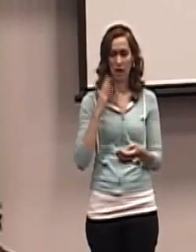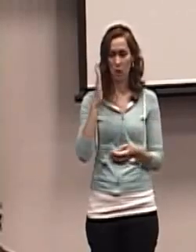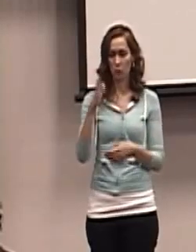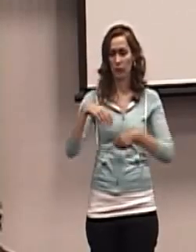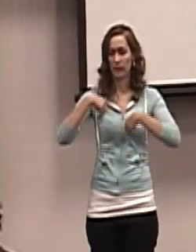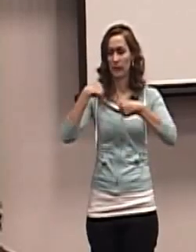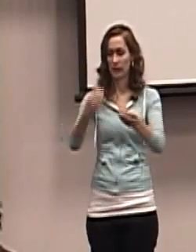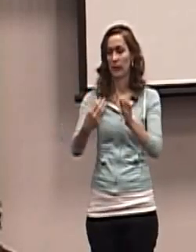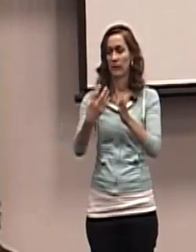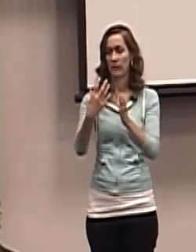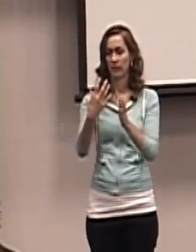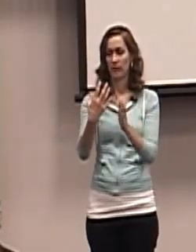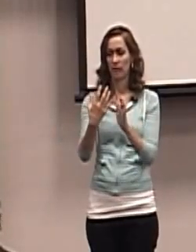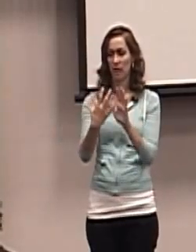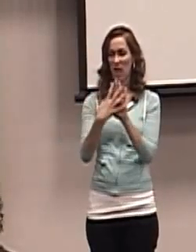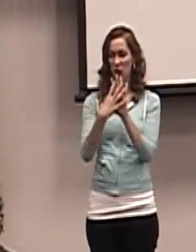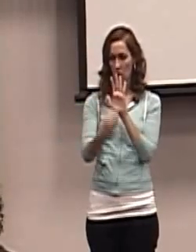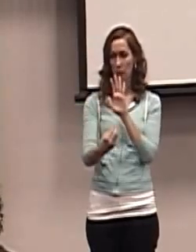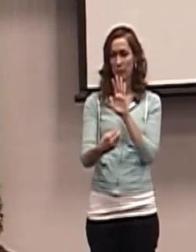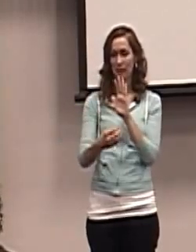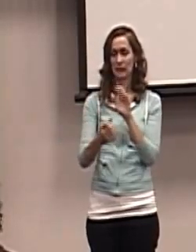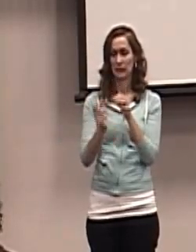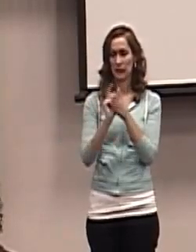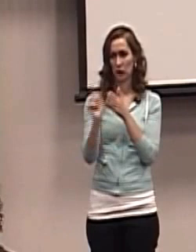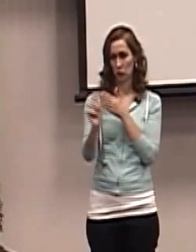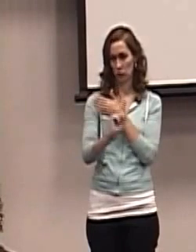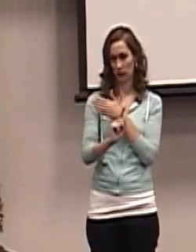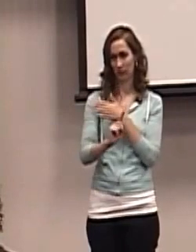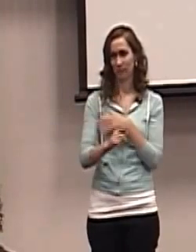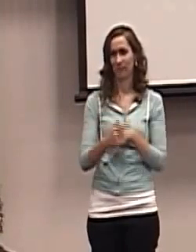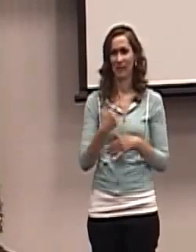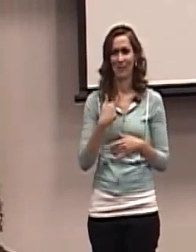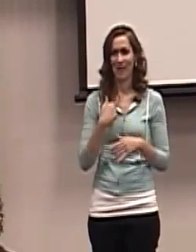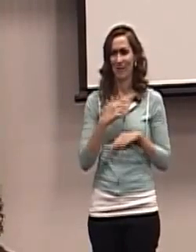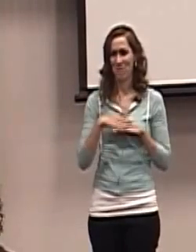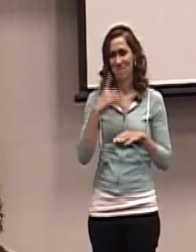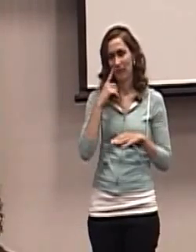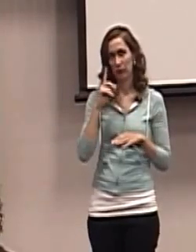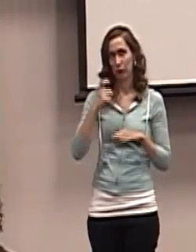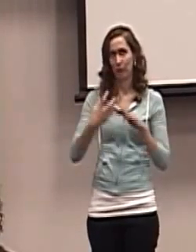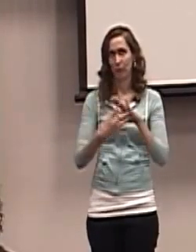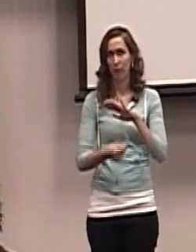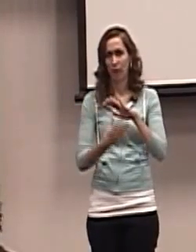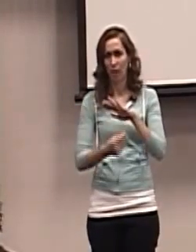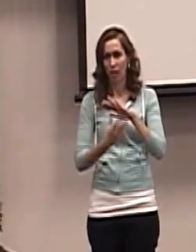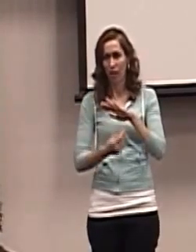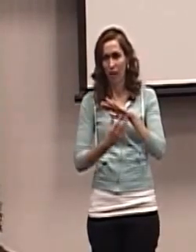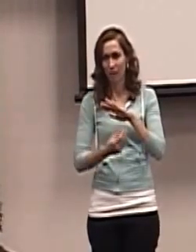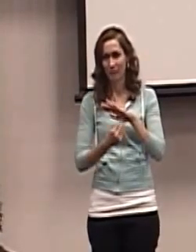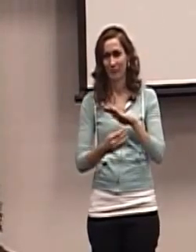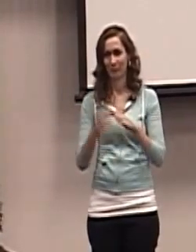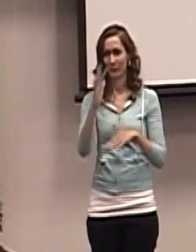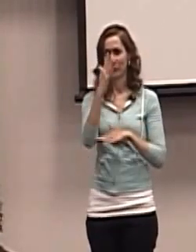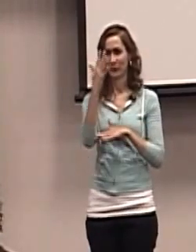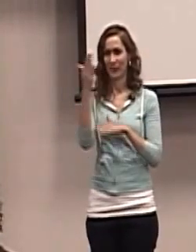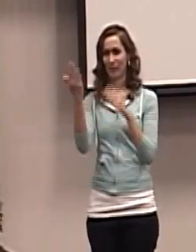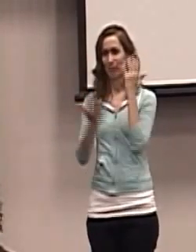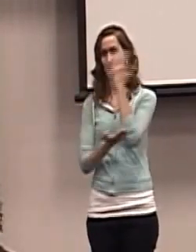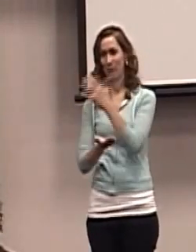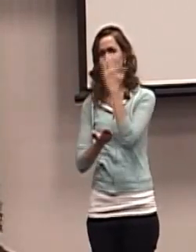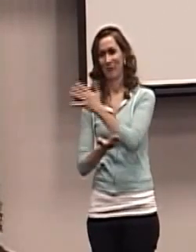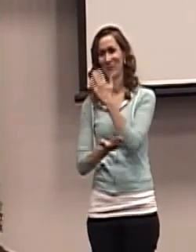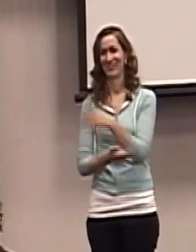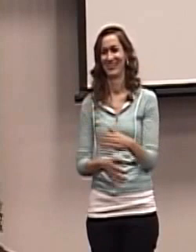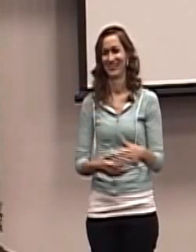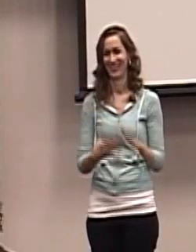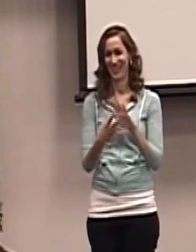week. Because I didn't see use in making a bunch of copies today and cutting down a bunch of trees and then find out